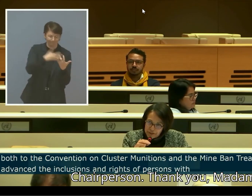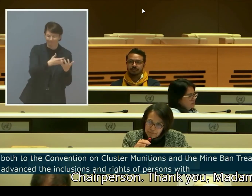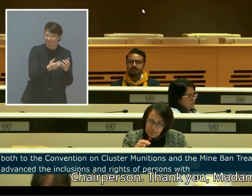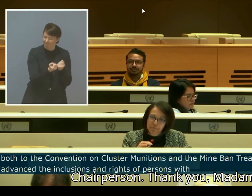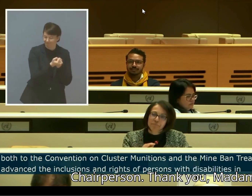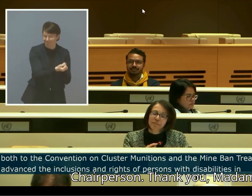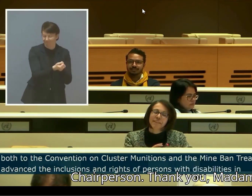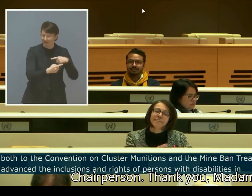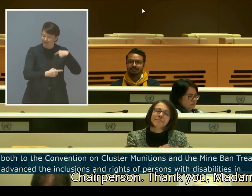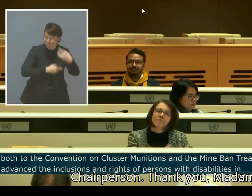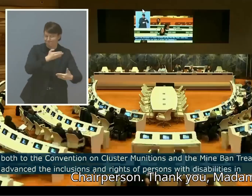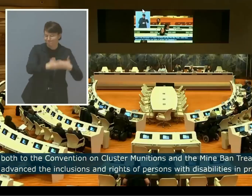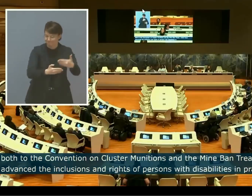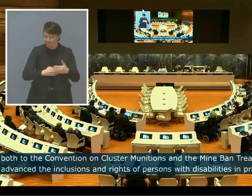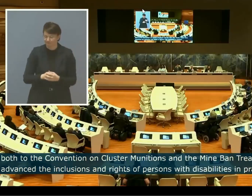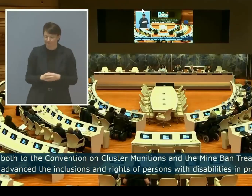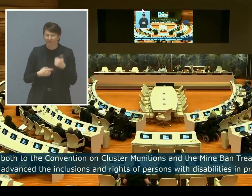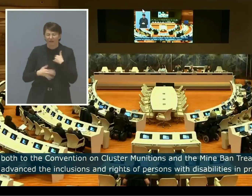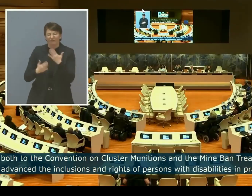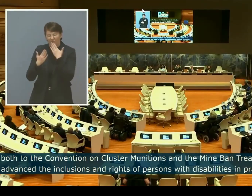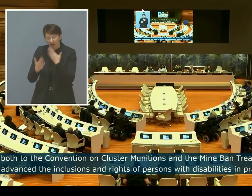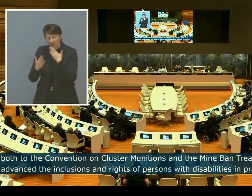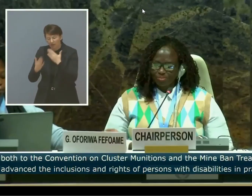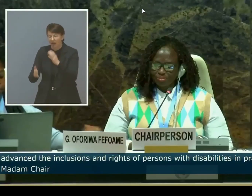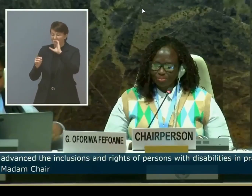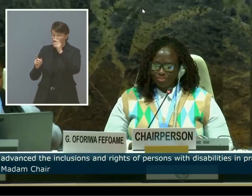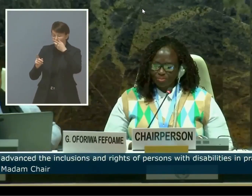Chairperson. Thank you, Madam.